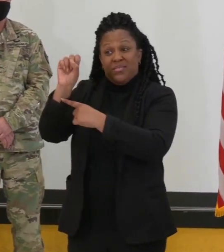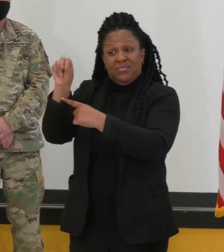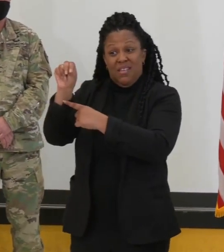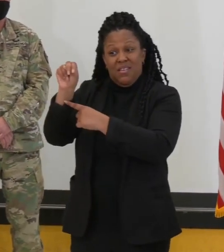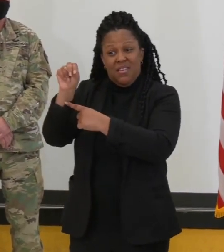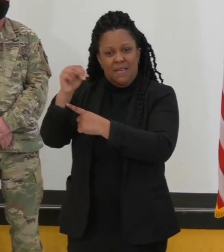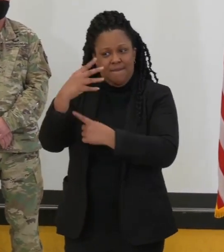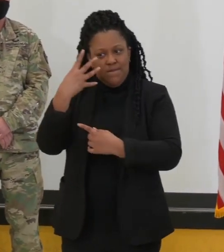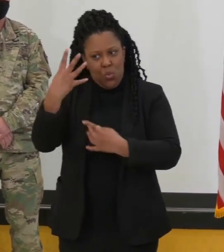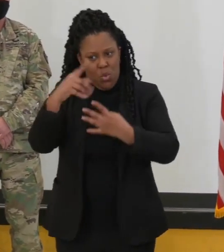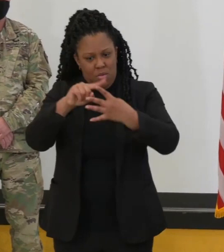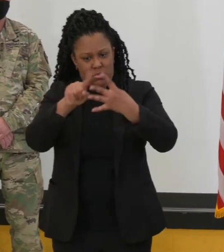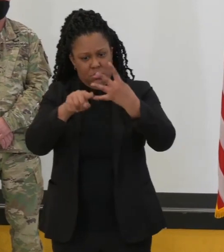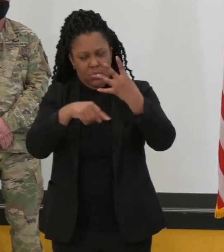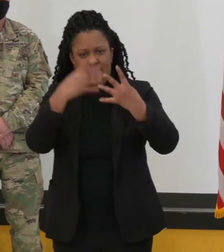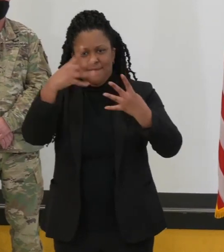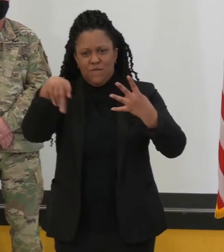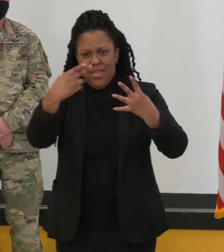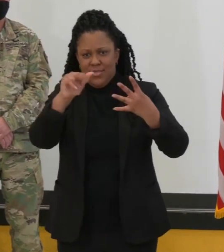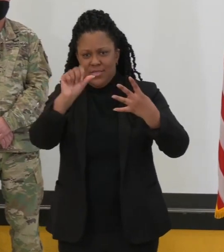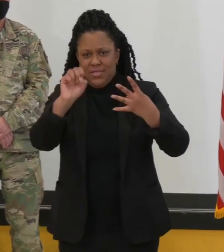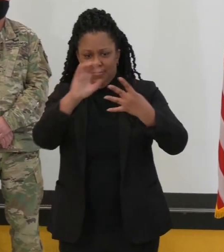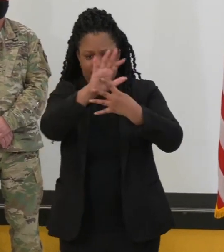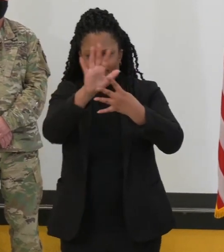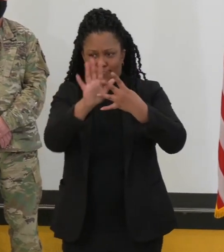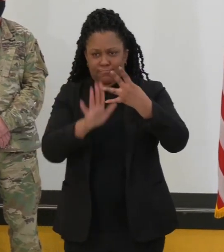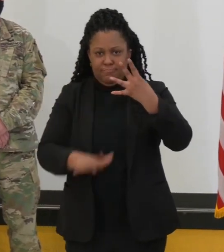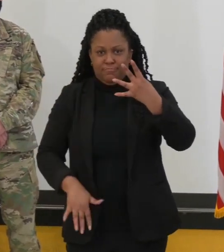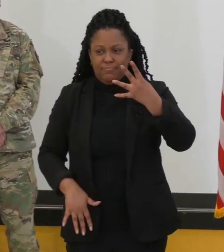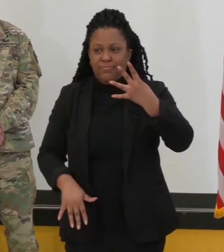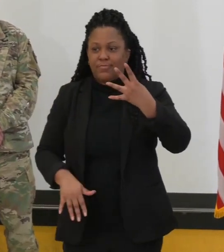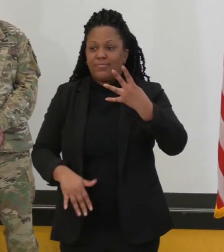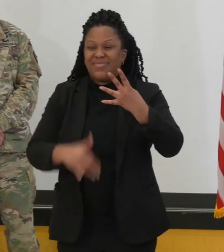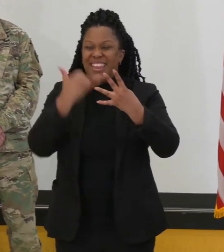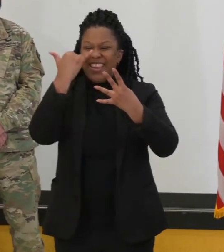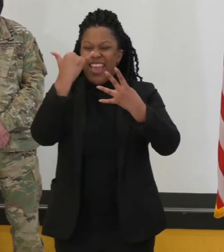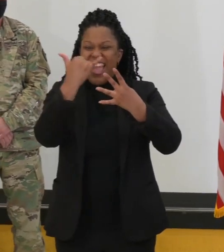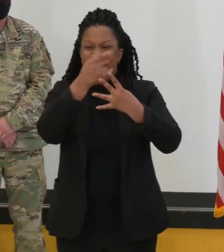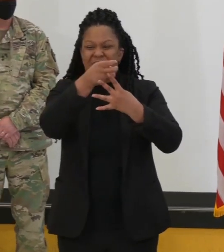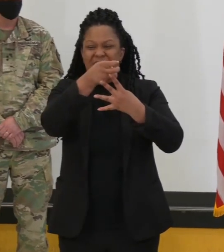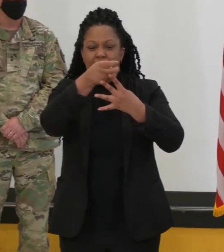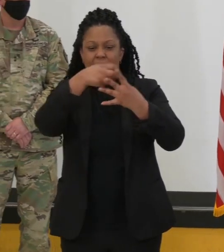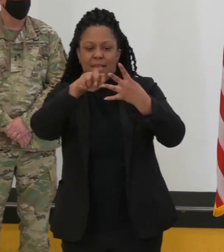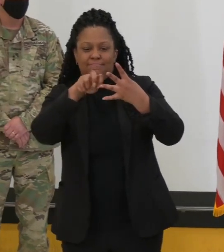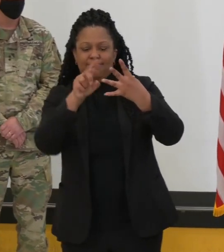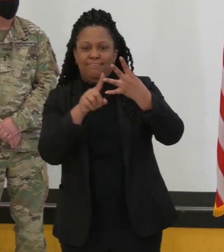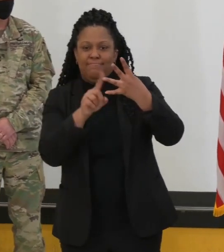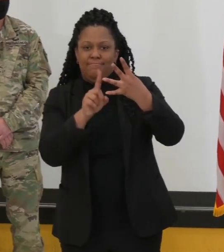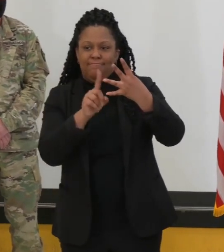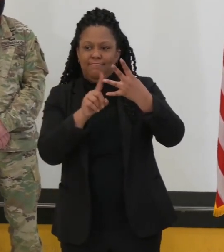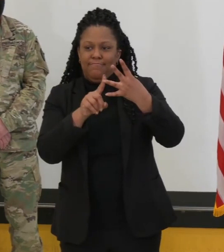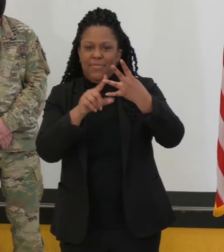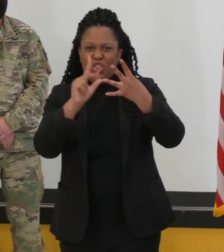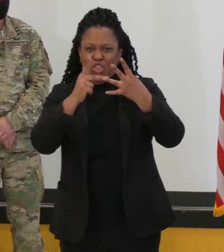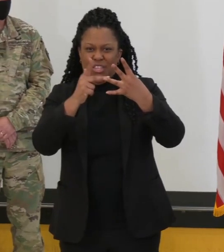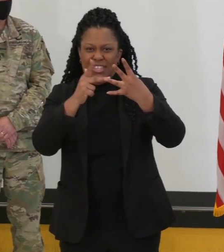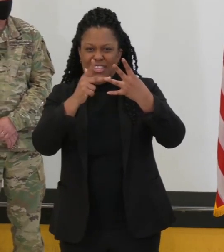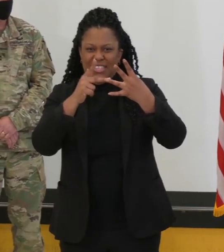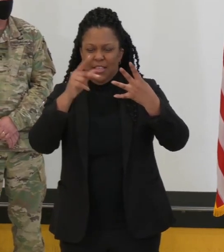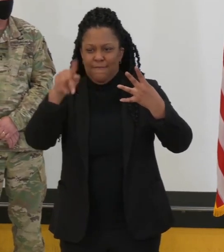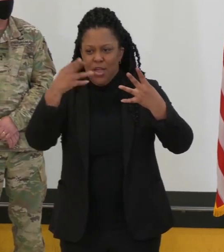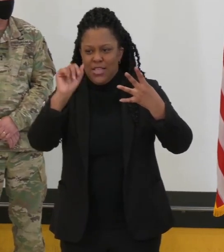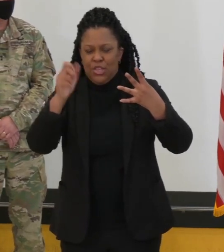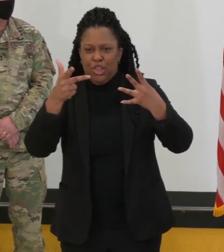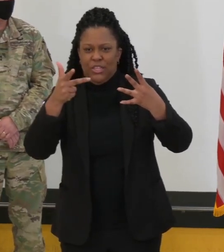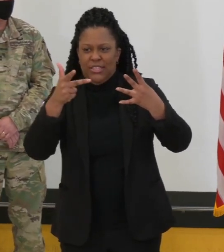We are now into phase three. Previously, the planning was for phase three to start during, as